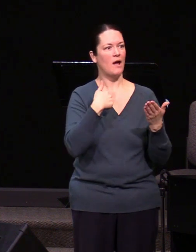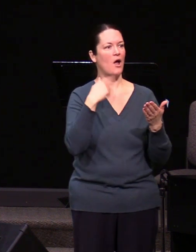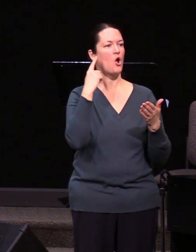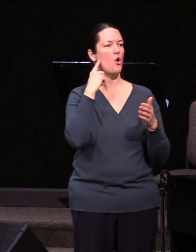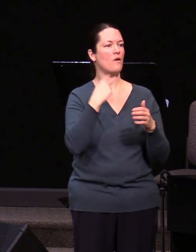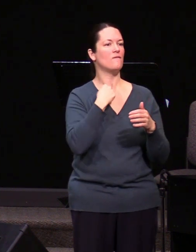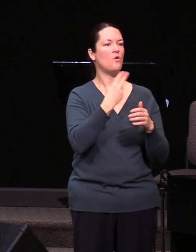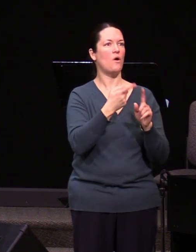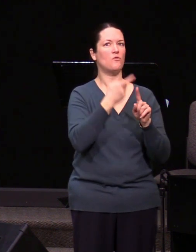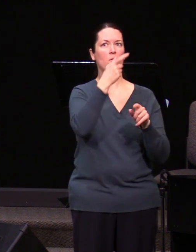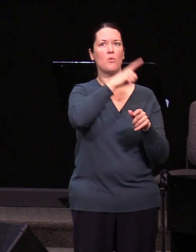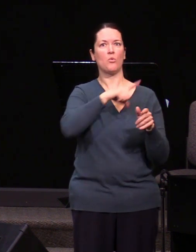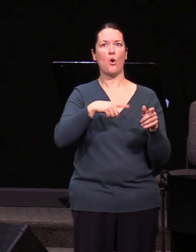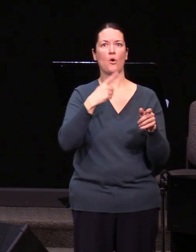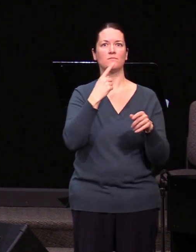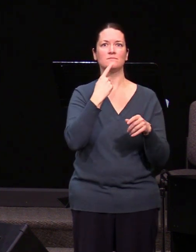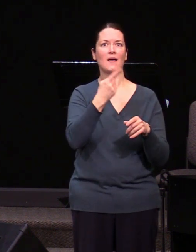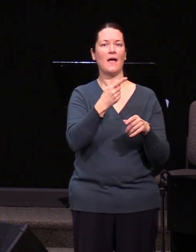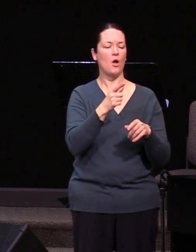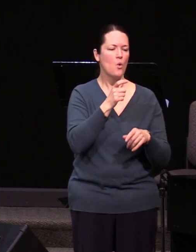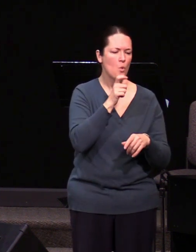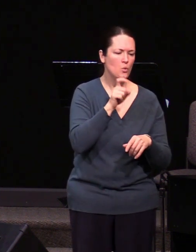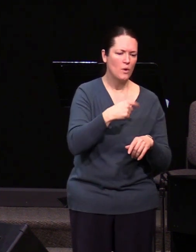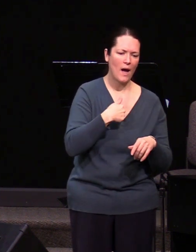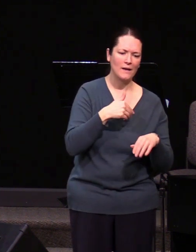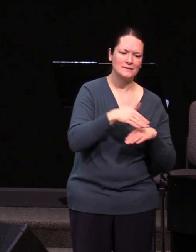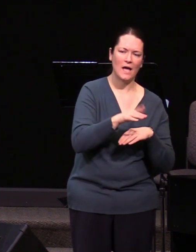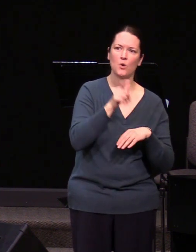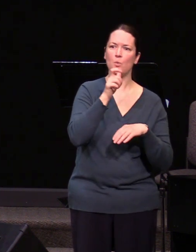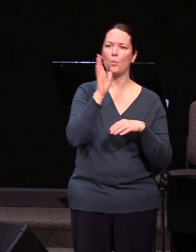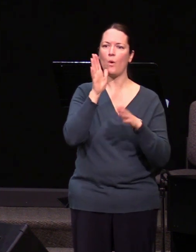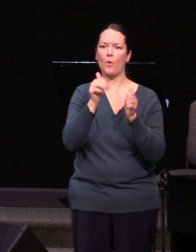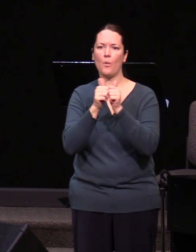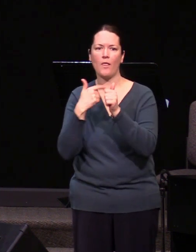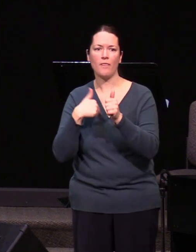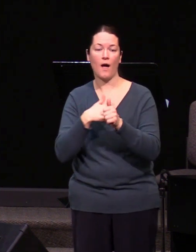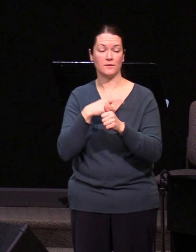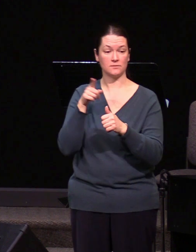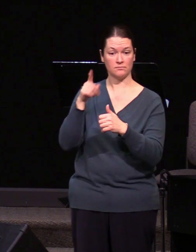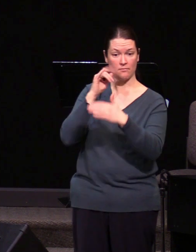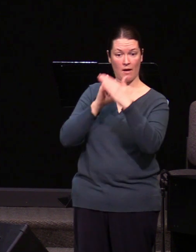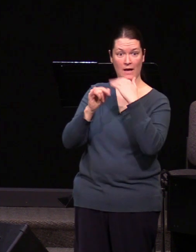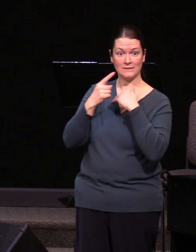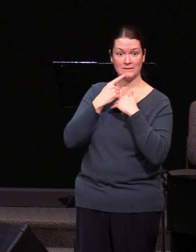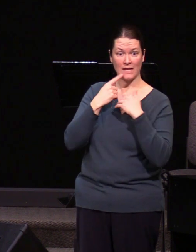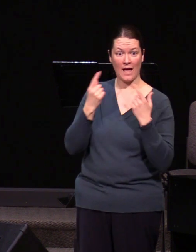Lord saying, 'Whom shall I send? Who will go with us?'" And what does Isaiah say?